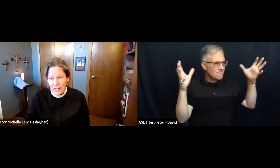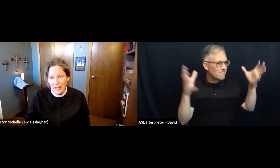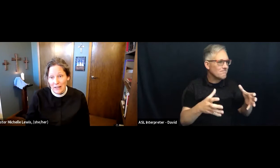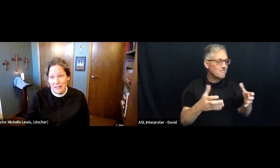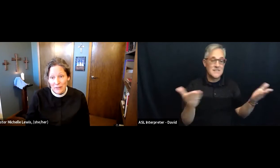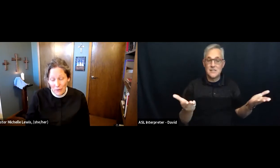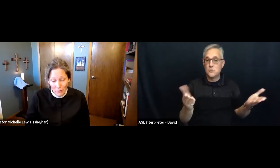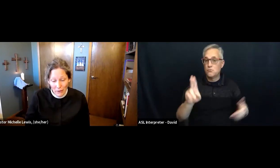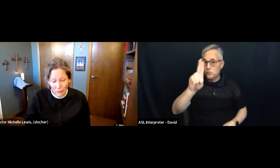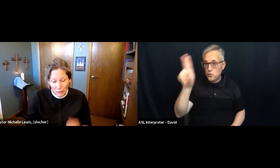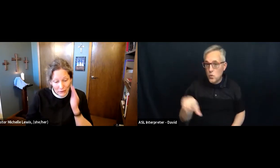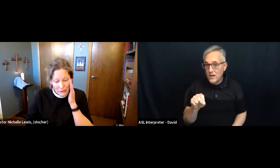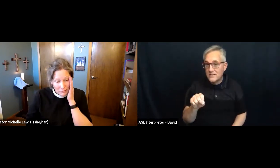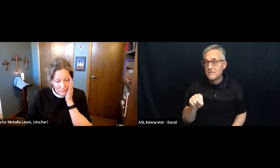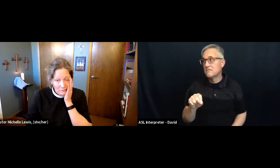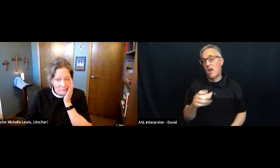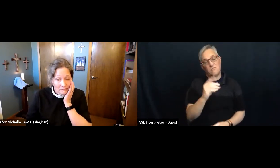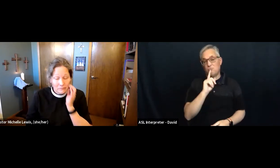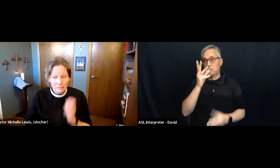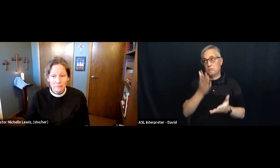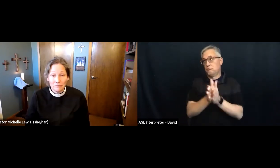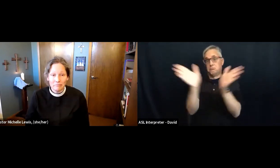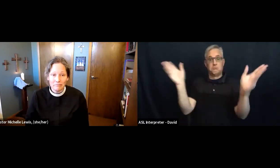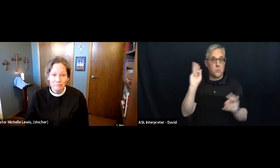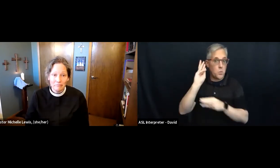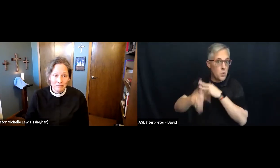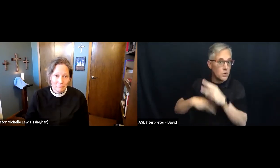country and around the world.